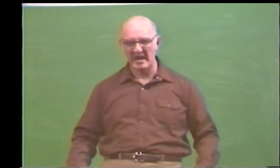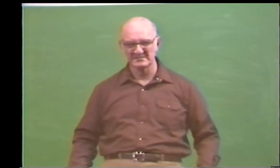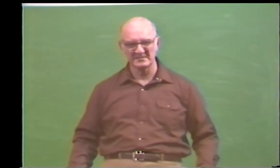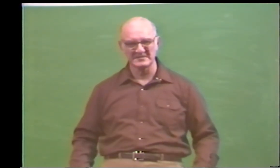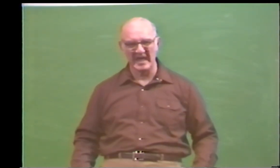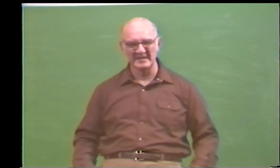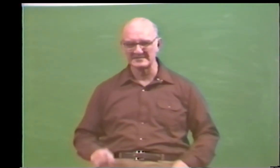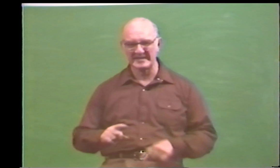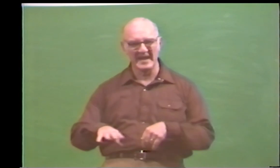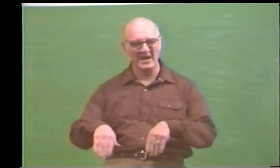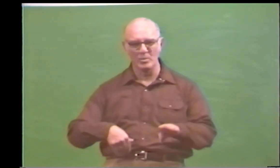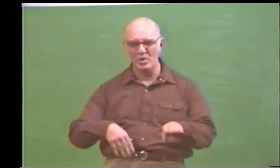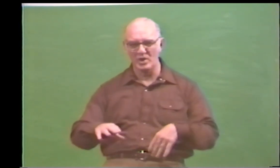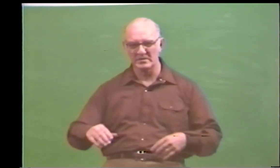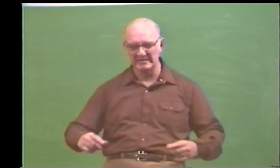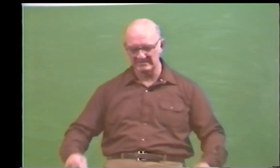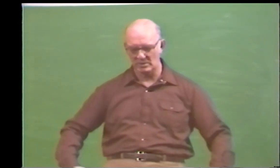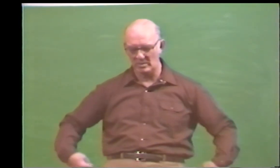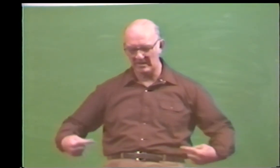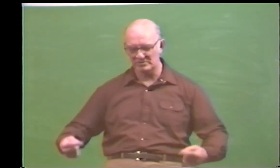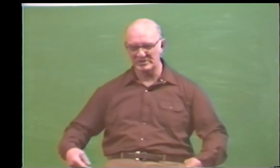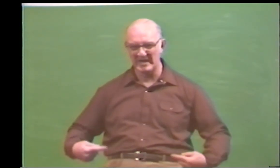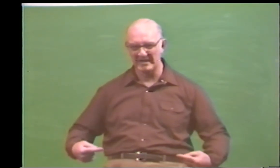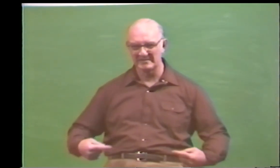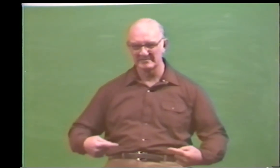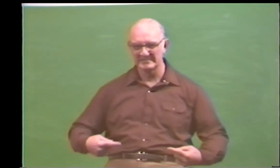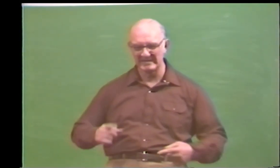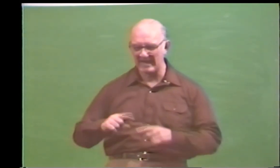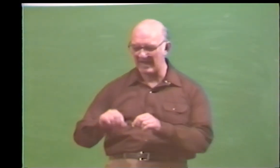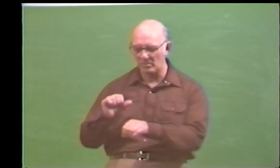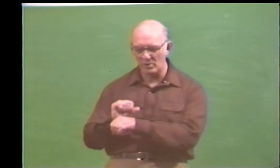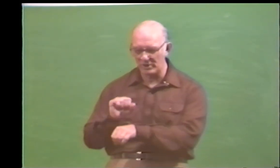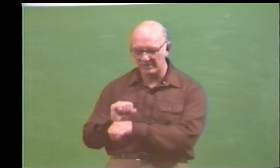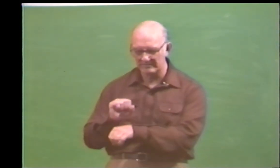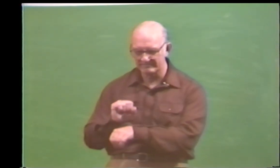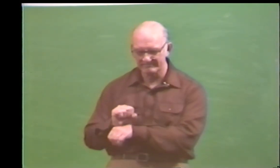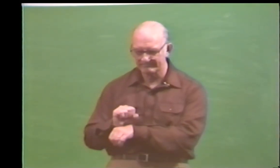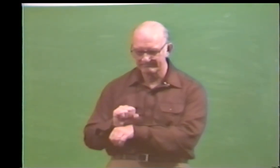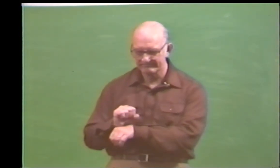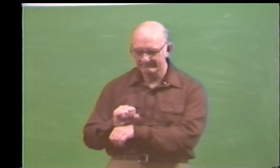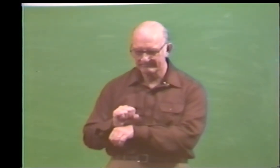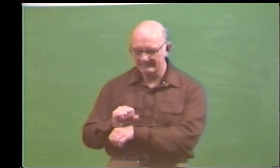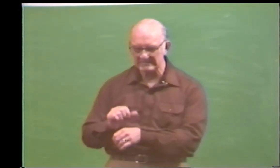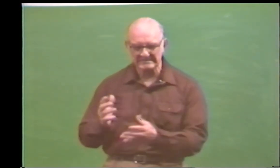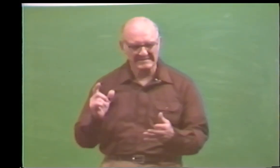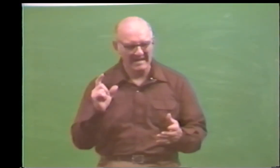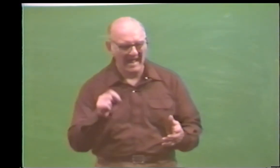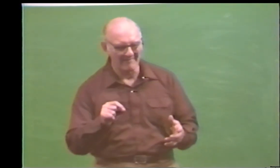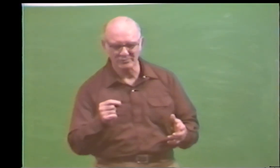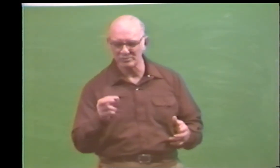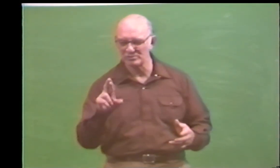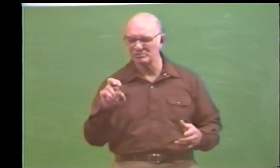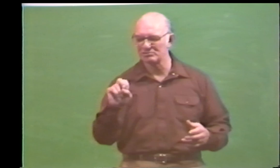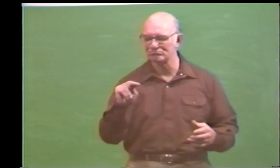paralyzed his legs. He can't work. He's in a wheelchair. He can't work. They have to